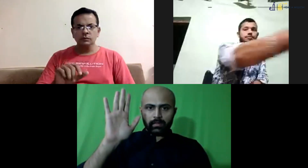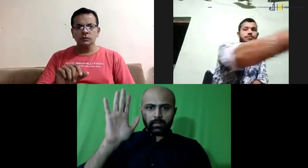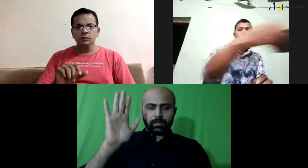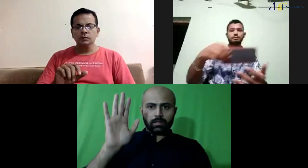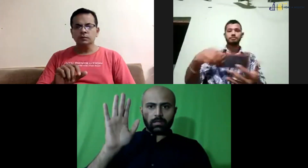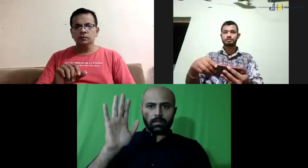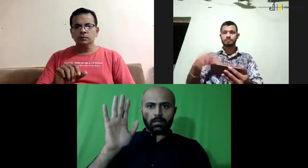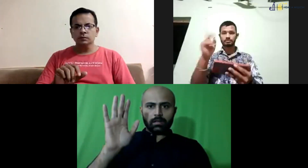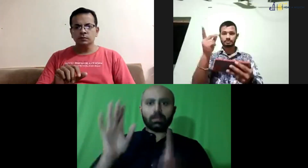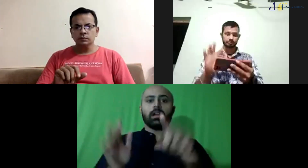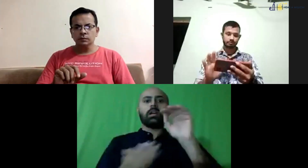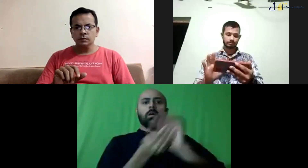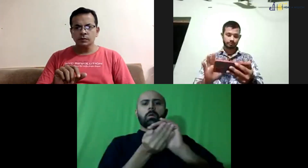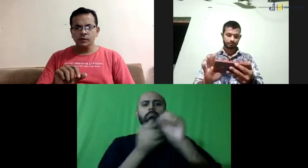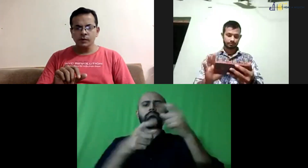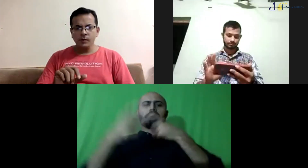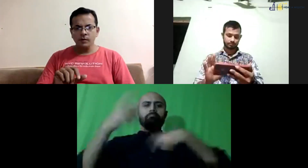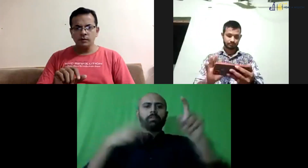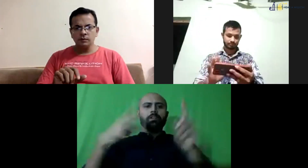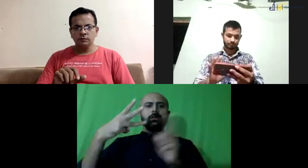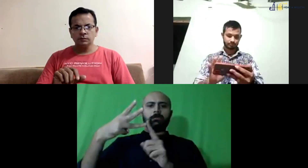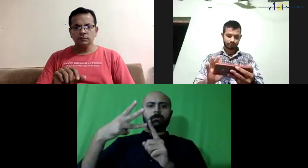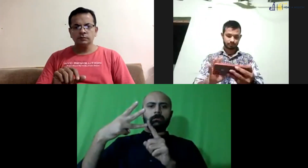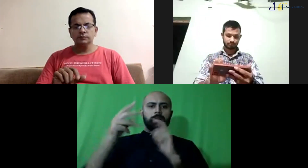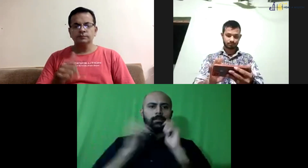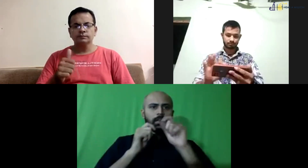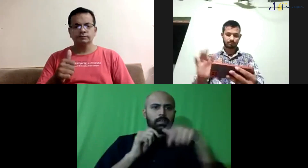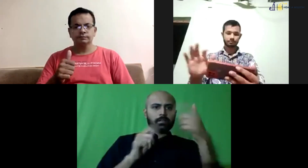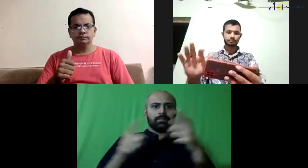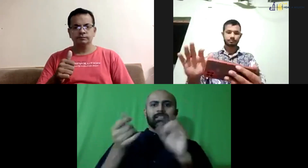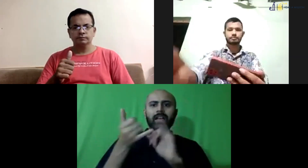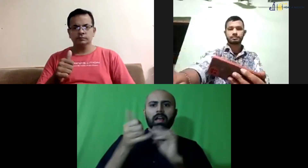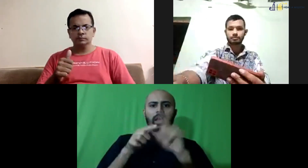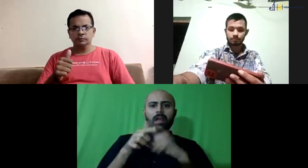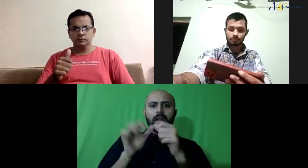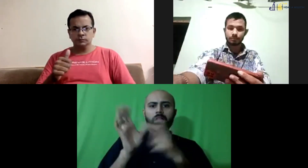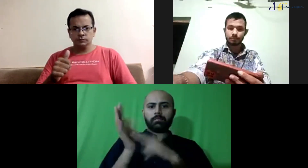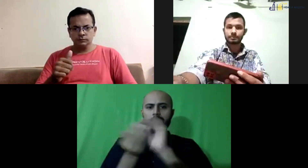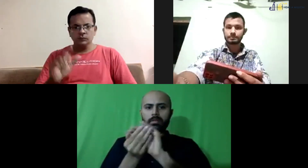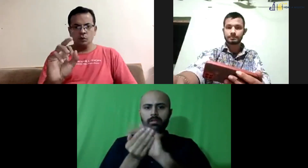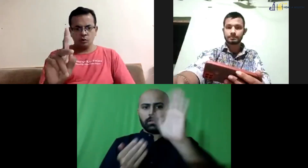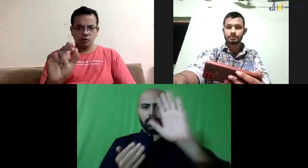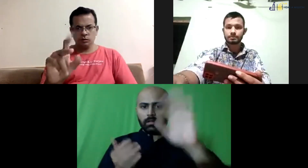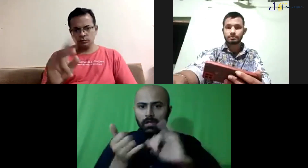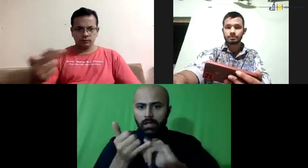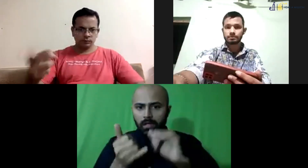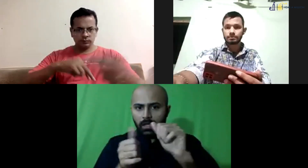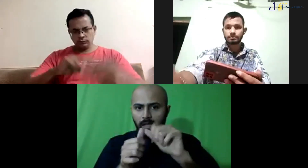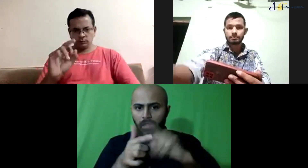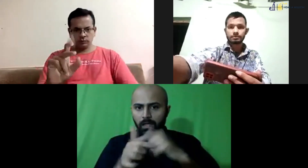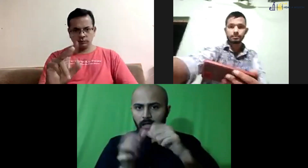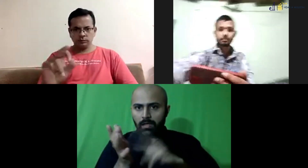Okay, I'll just connect with my another device. Okay, we can have the third one. We can